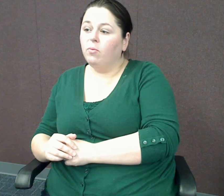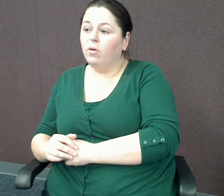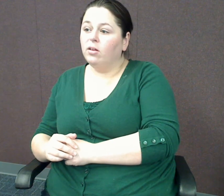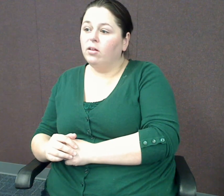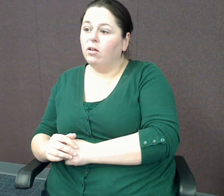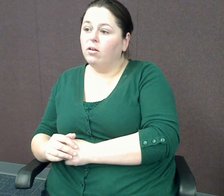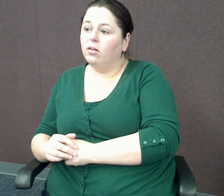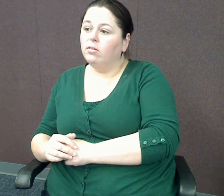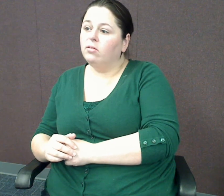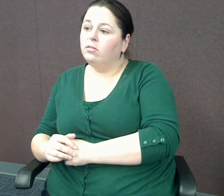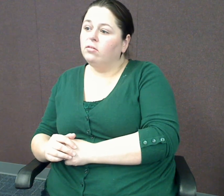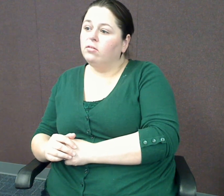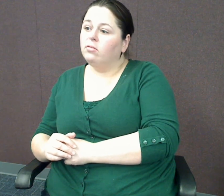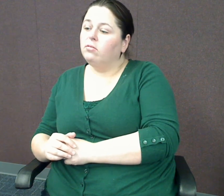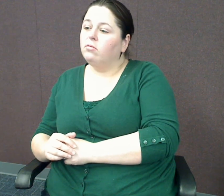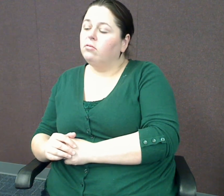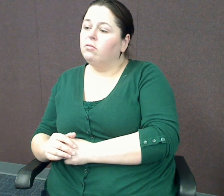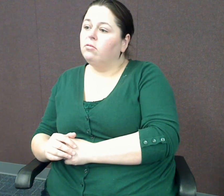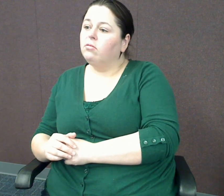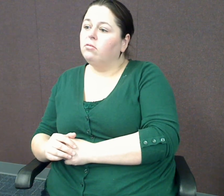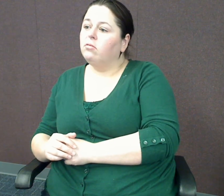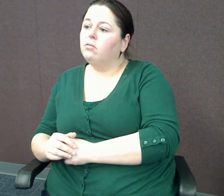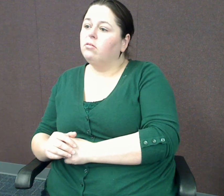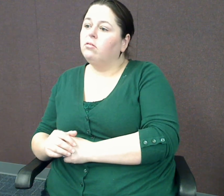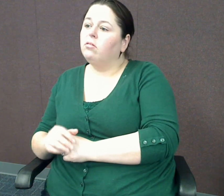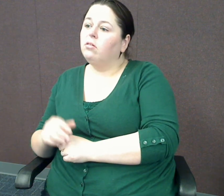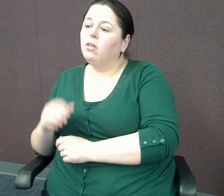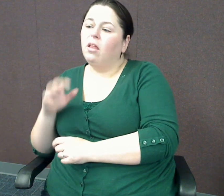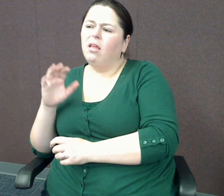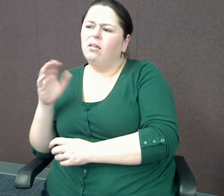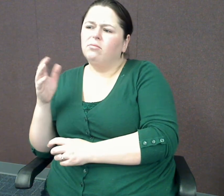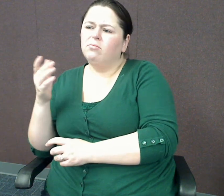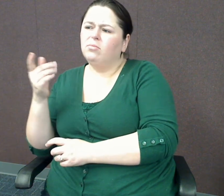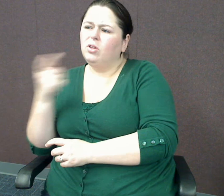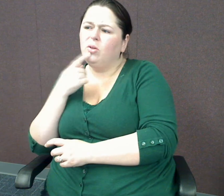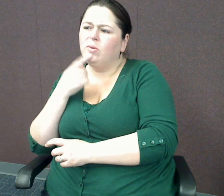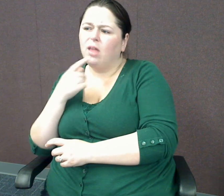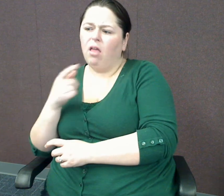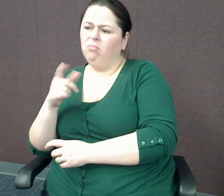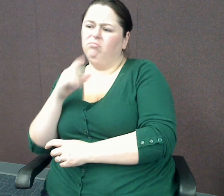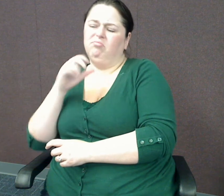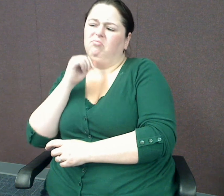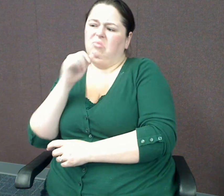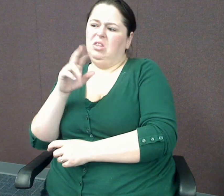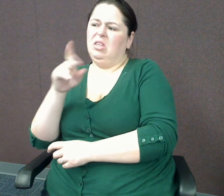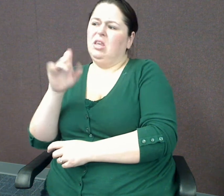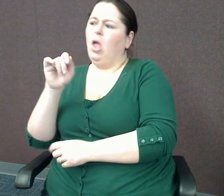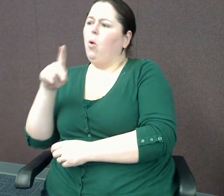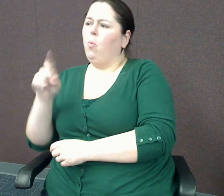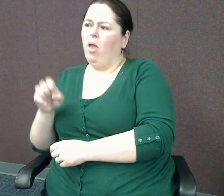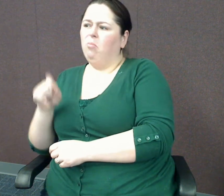How did you know that you didn't rape her? She said you raped her. You said you didn't. I think we're going to have to go along with her